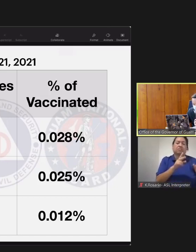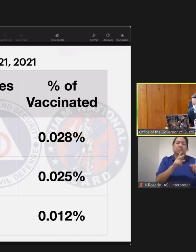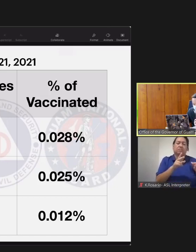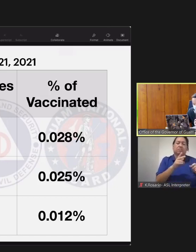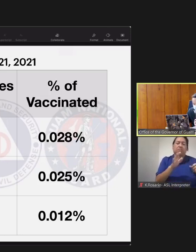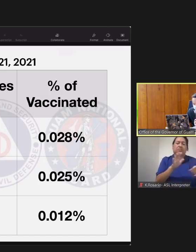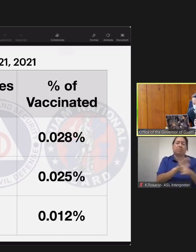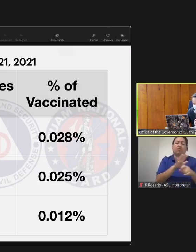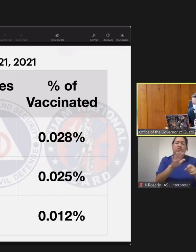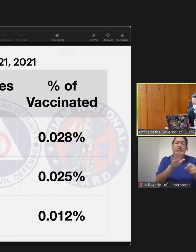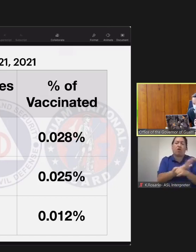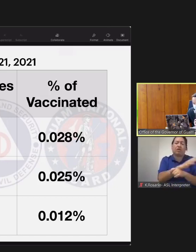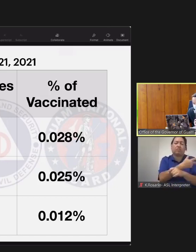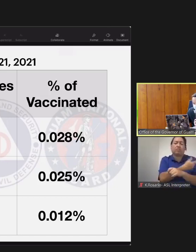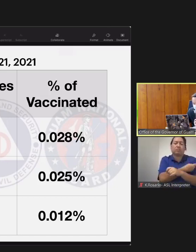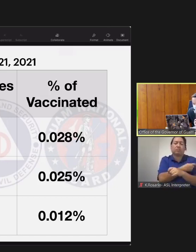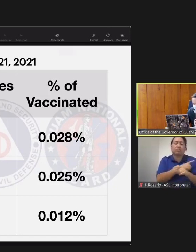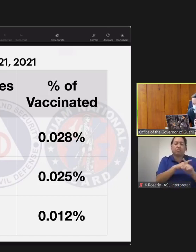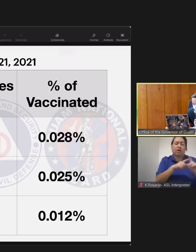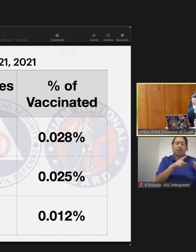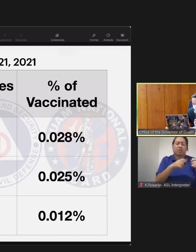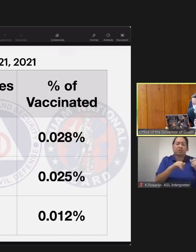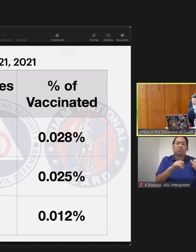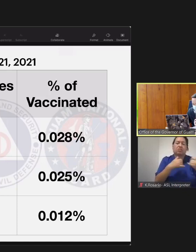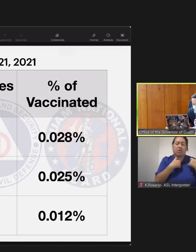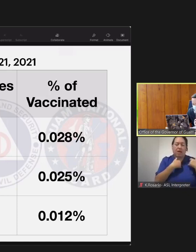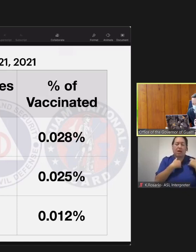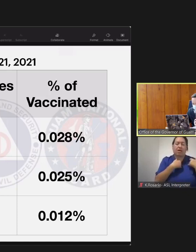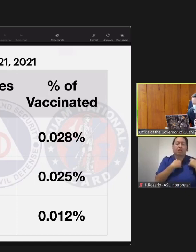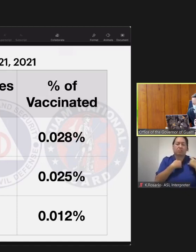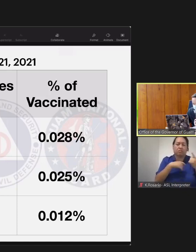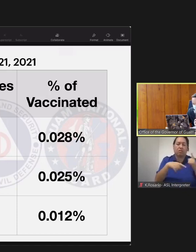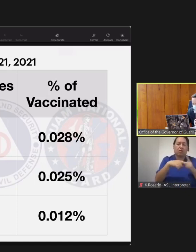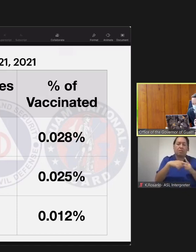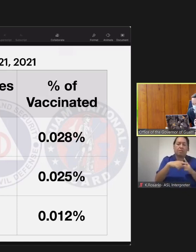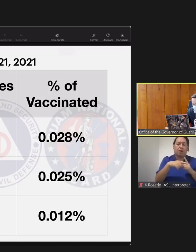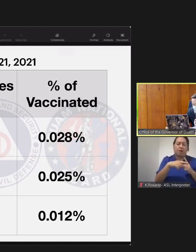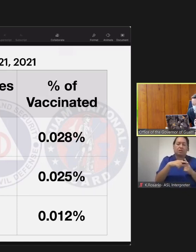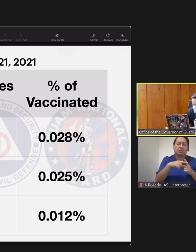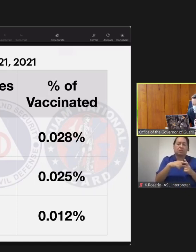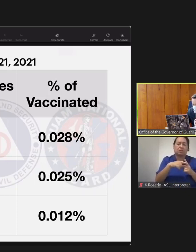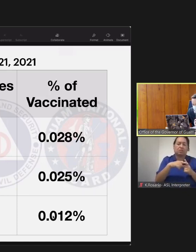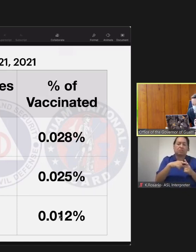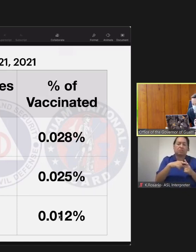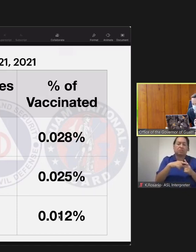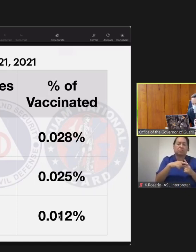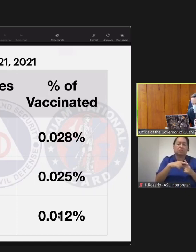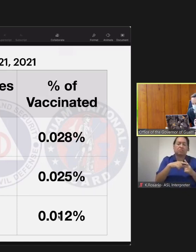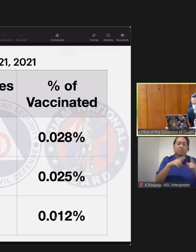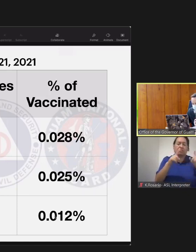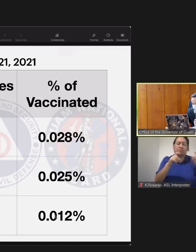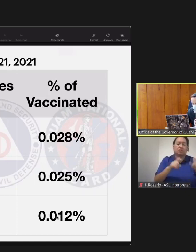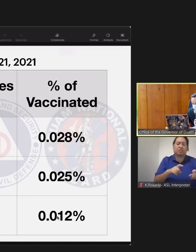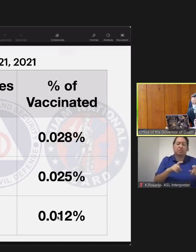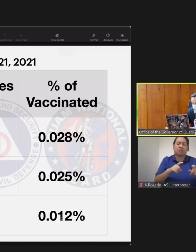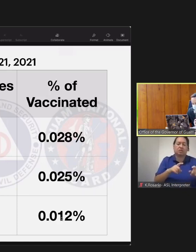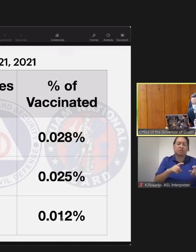considered fully vaccinated, but still had a confirmed positive in terms of their test. So that makes up